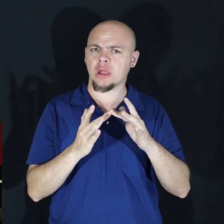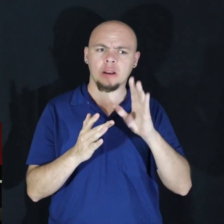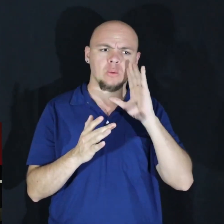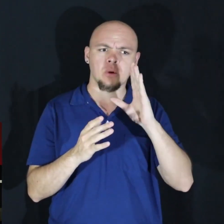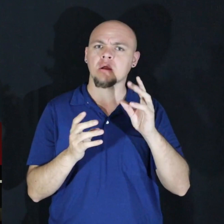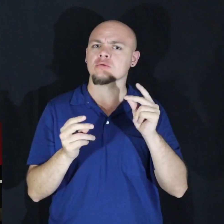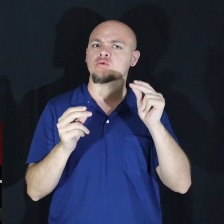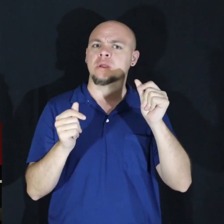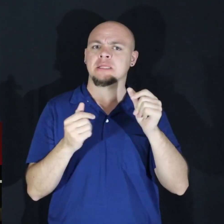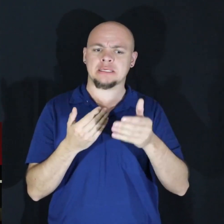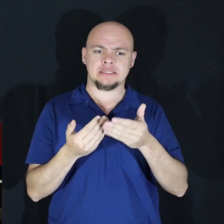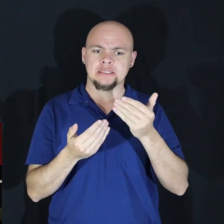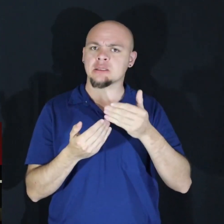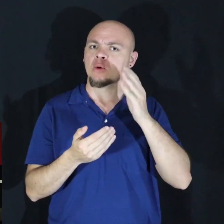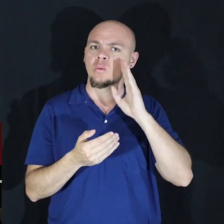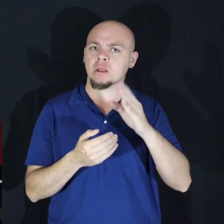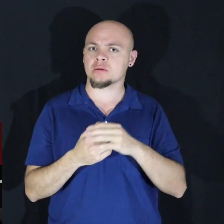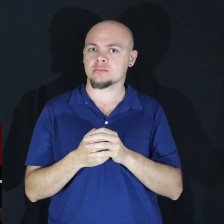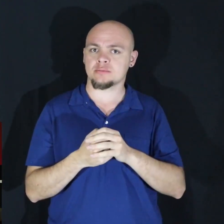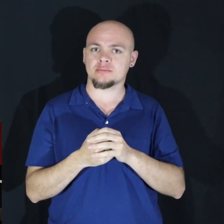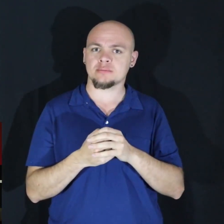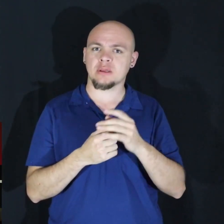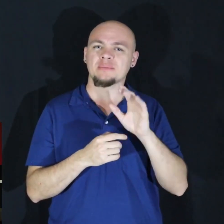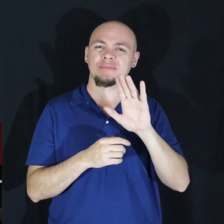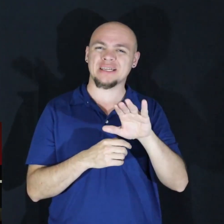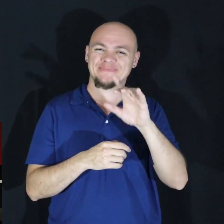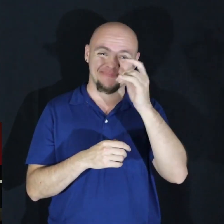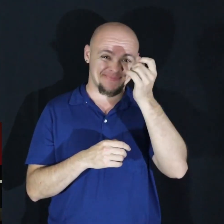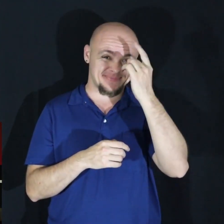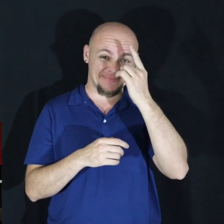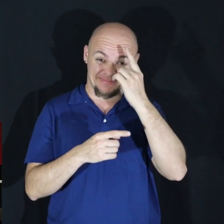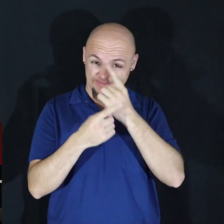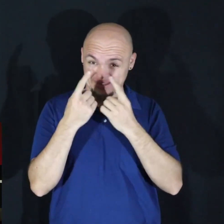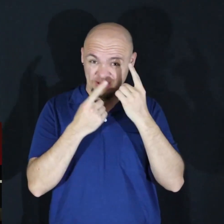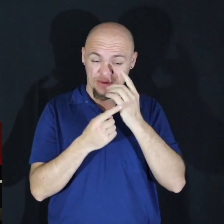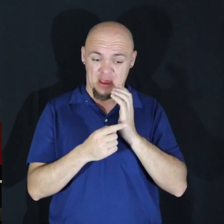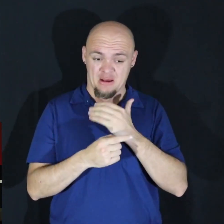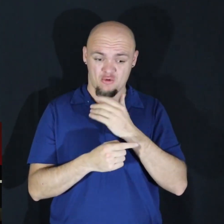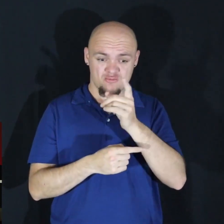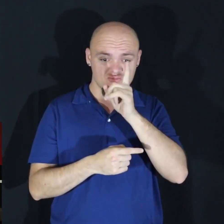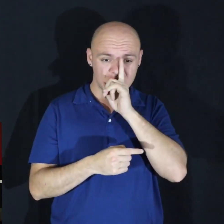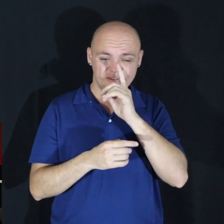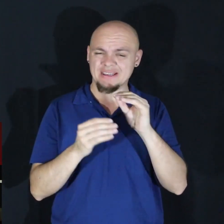quickly and easily. We've got to start thinking differently about our own privacy.